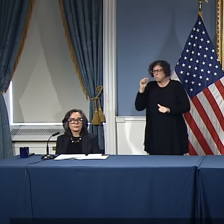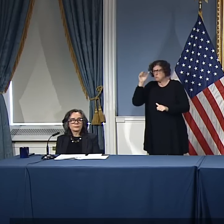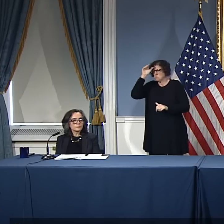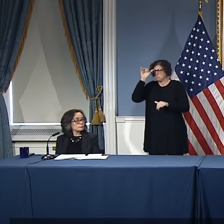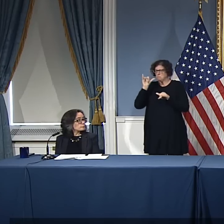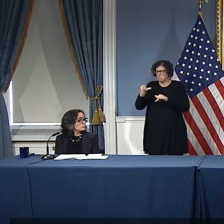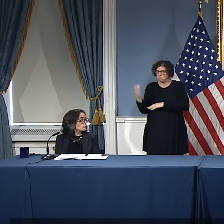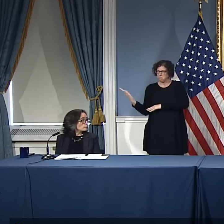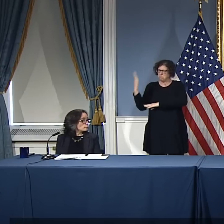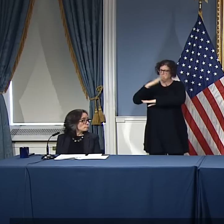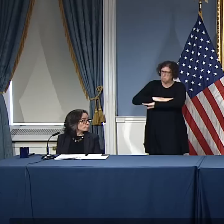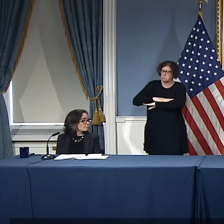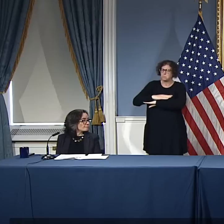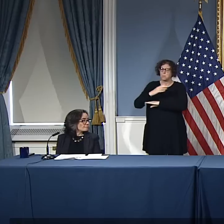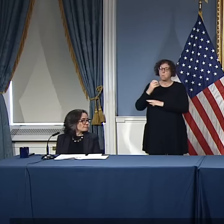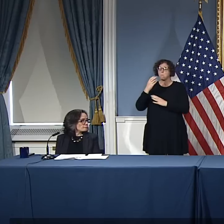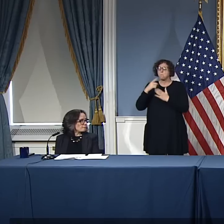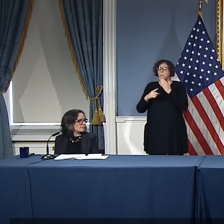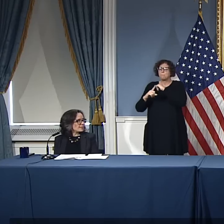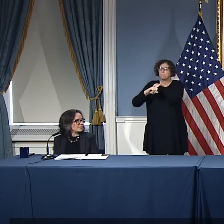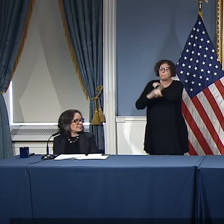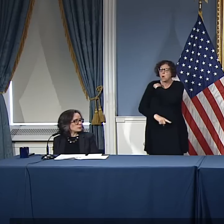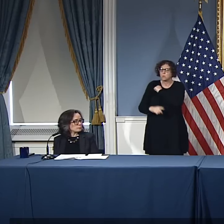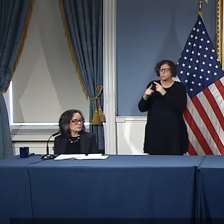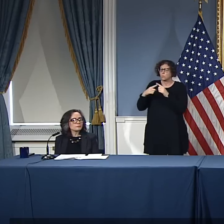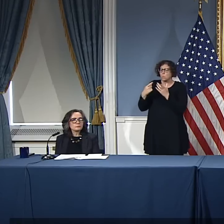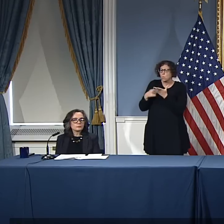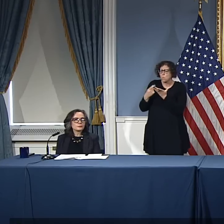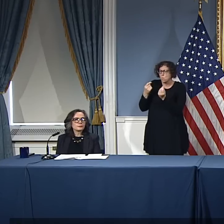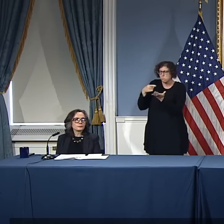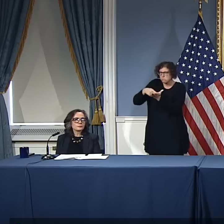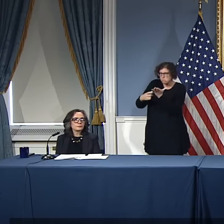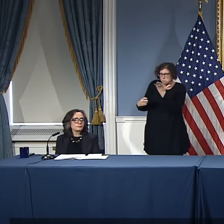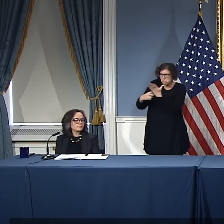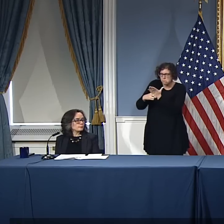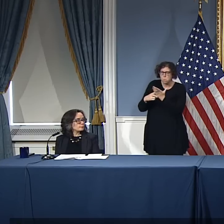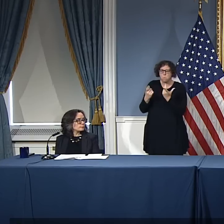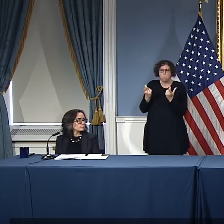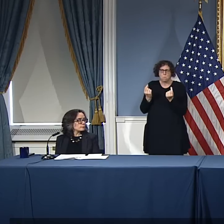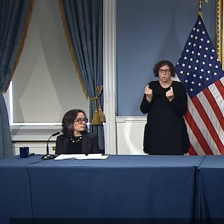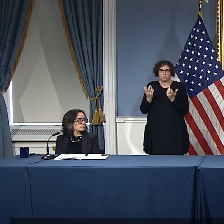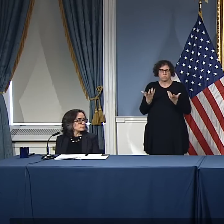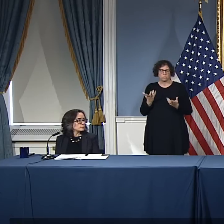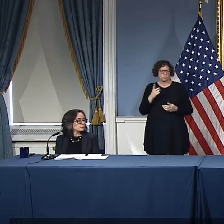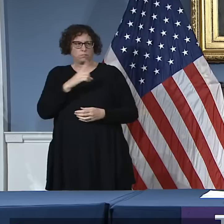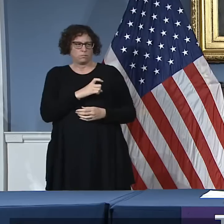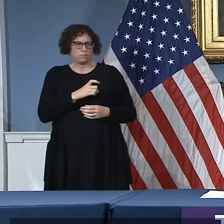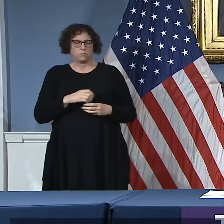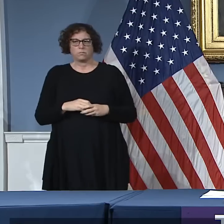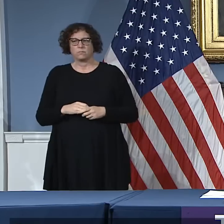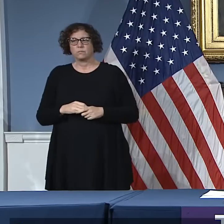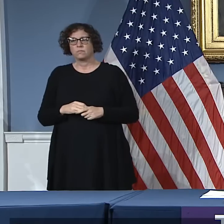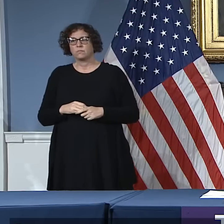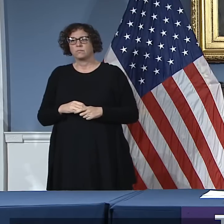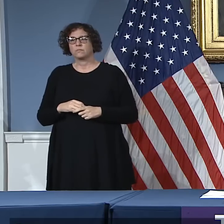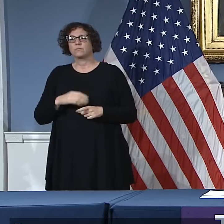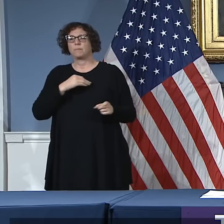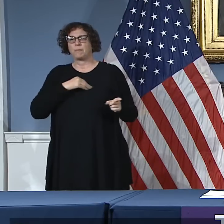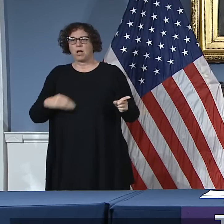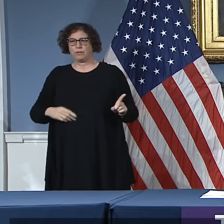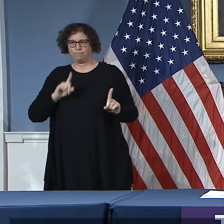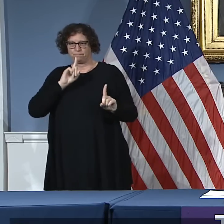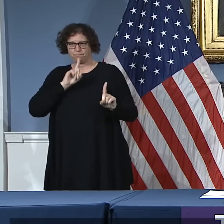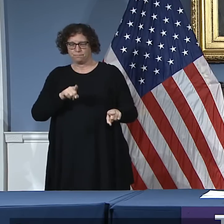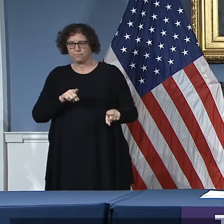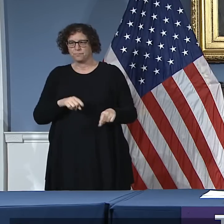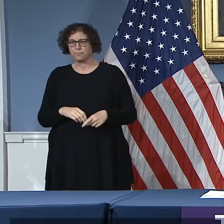I'll start, and I'm sure the commissioner has a view too. first thing I want to say is the